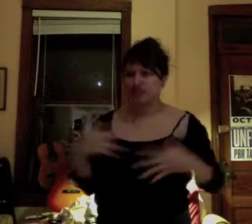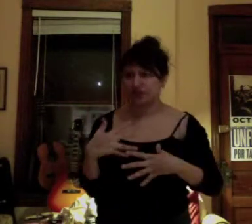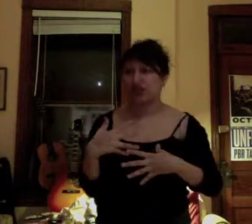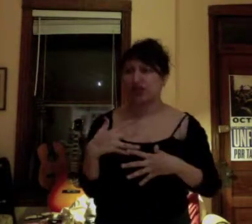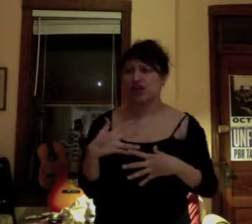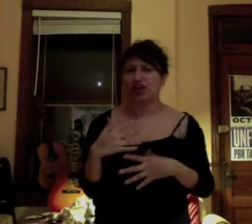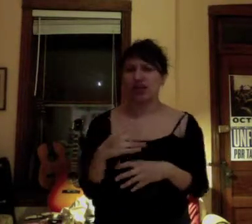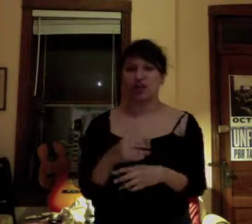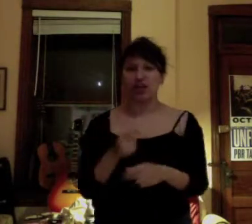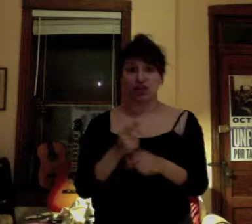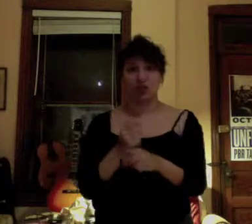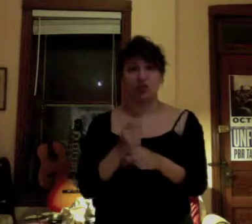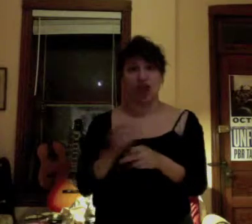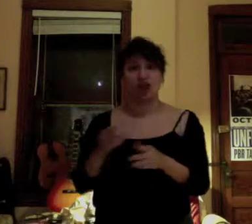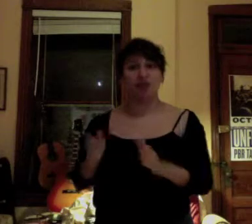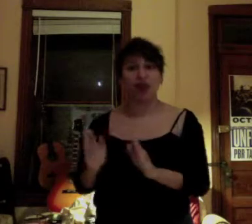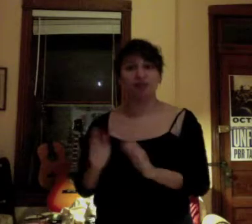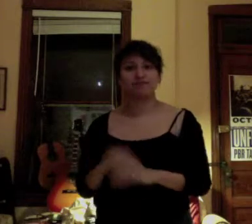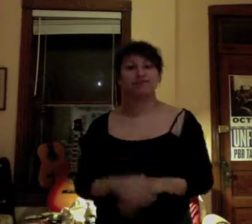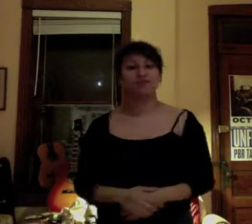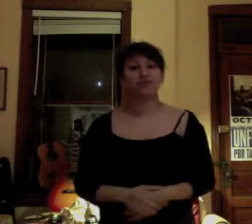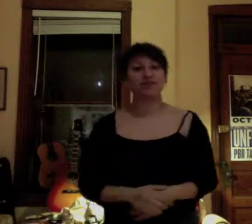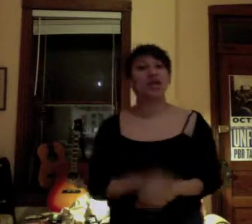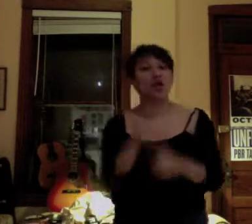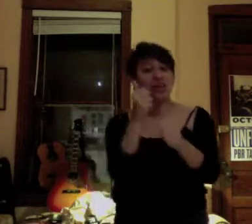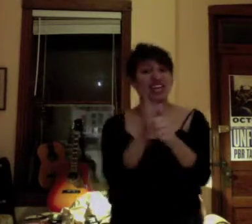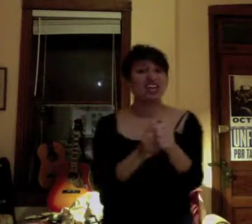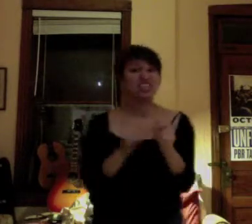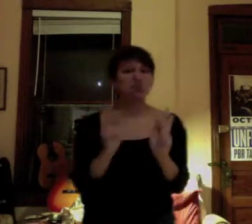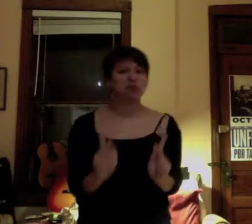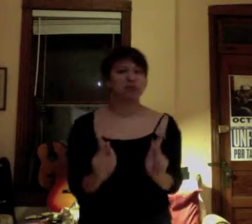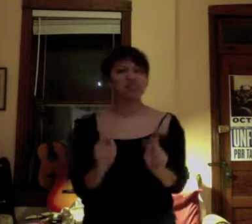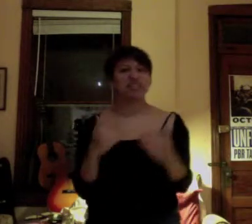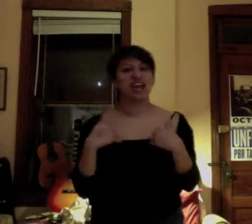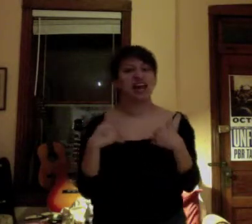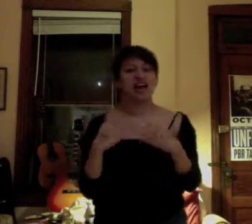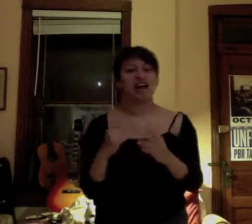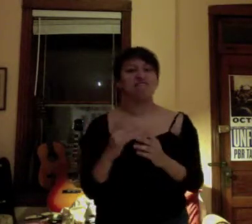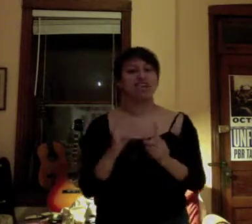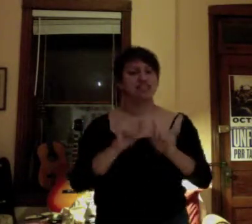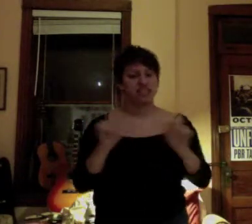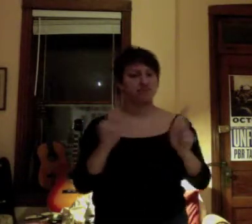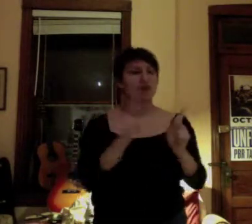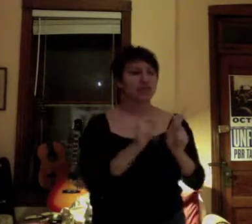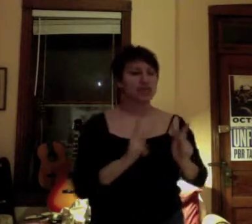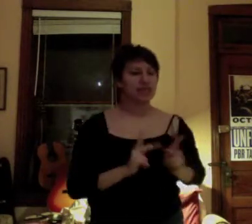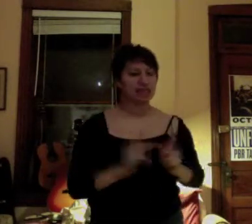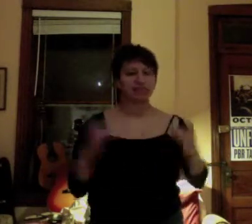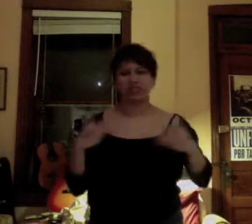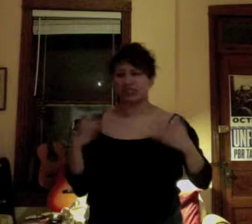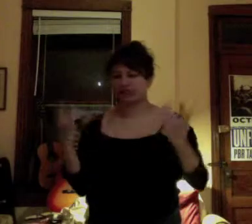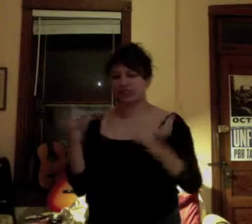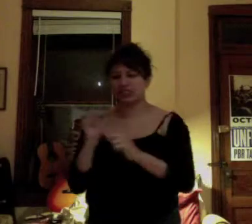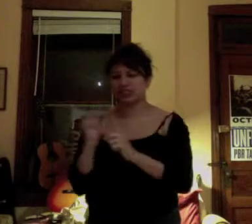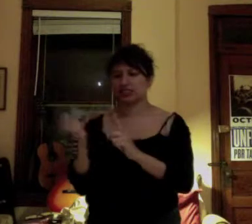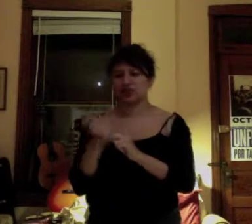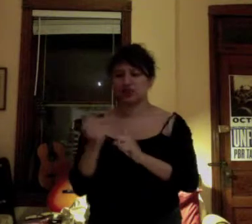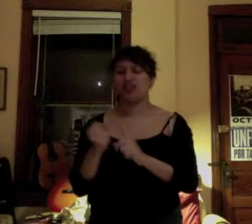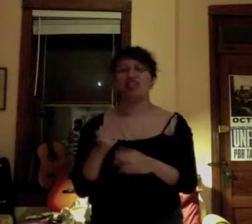with which we're comfortable. This is known as our comfort zone. We each have a very unique comfort zone based